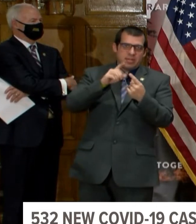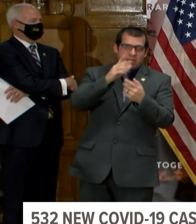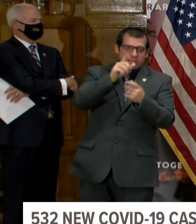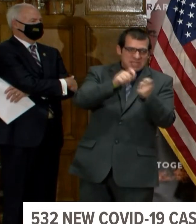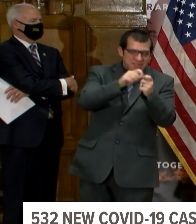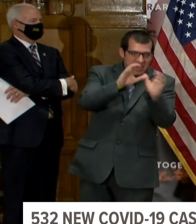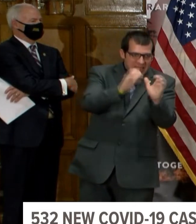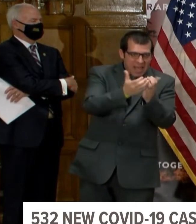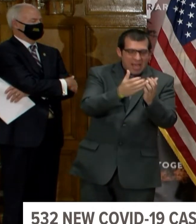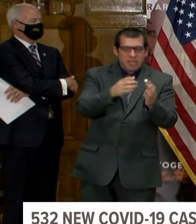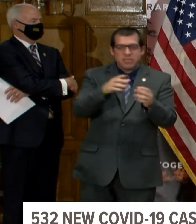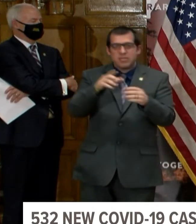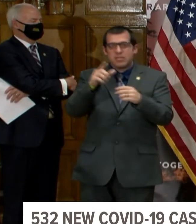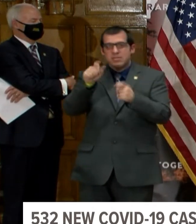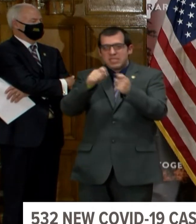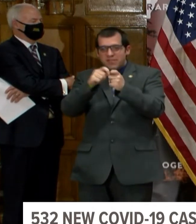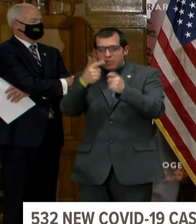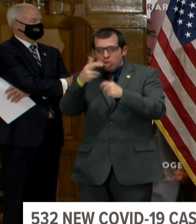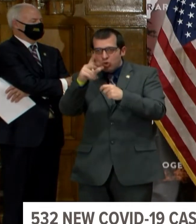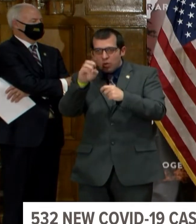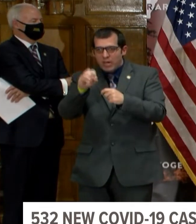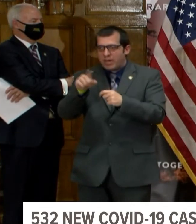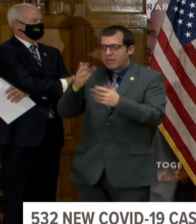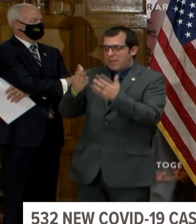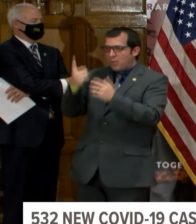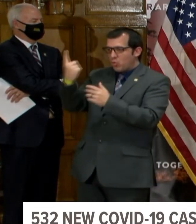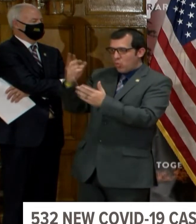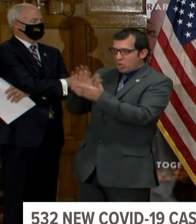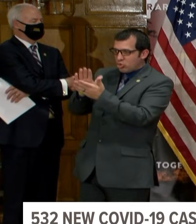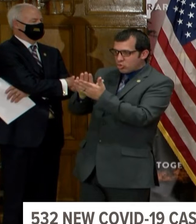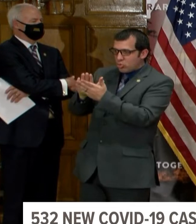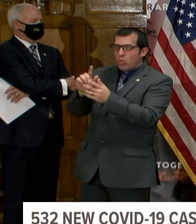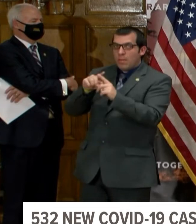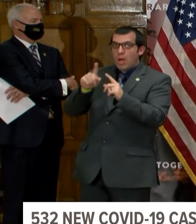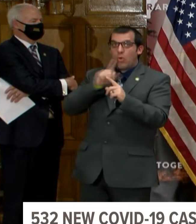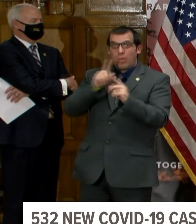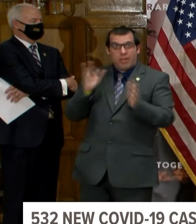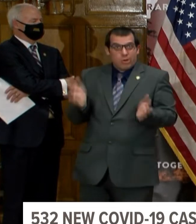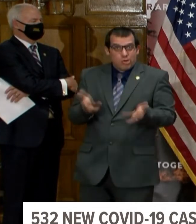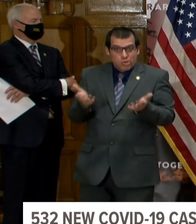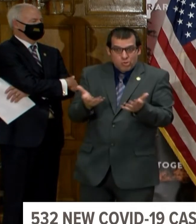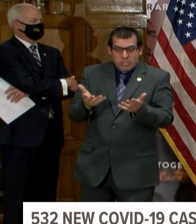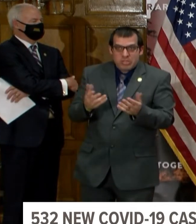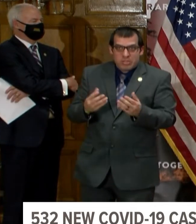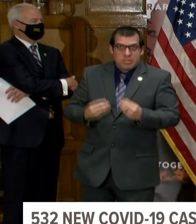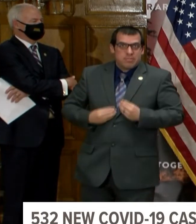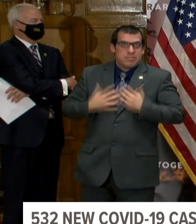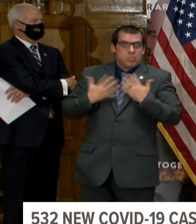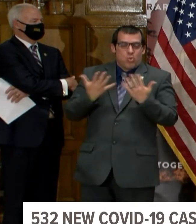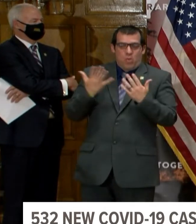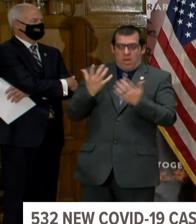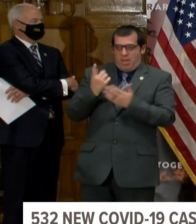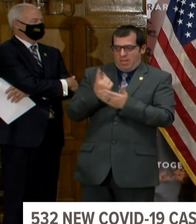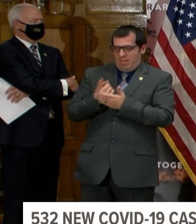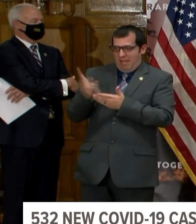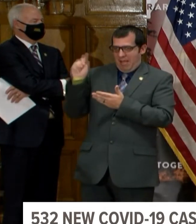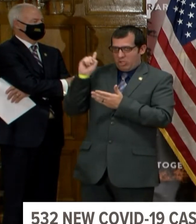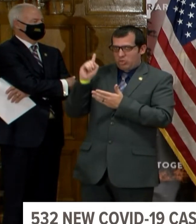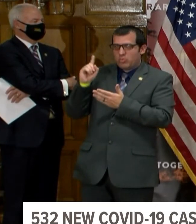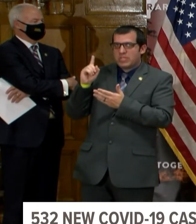grade levels, or schools. The encouraging news, though, is that last week's count of